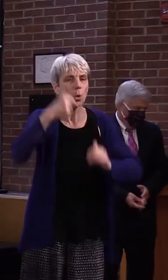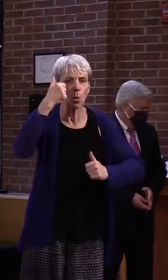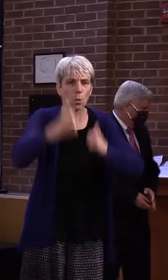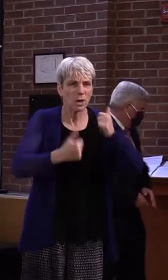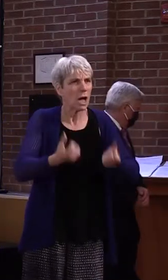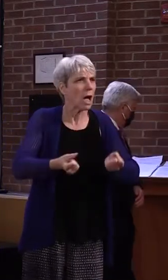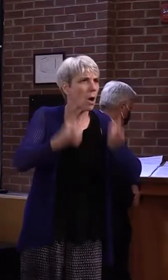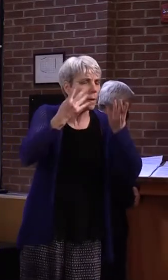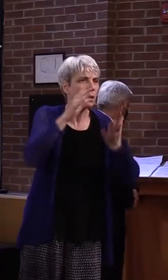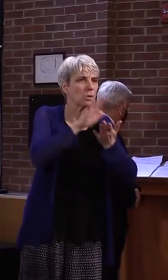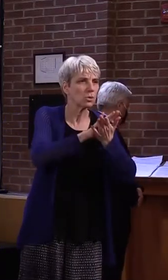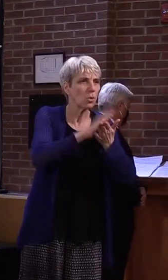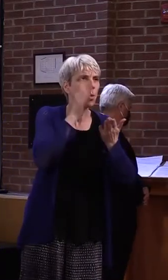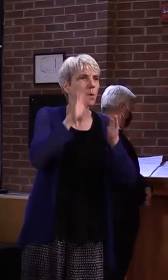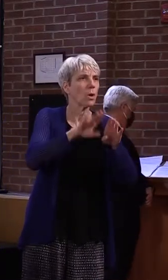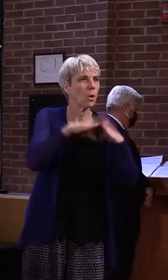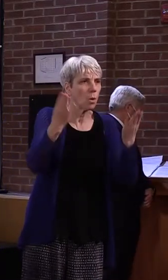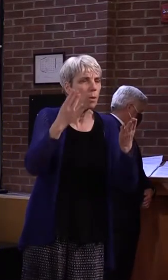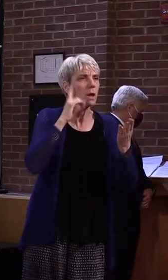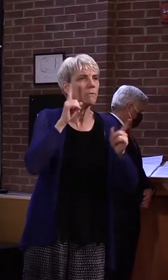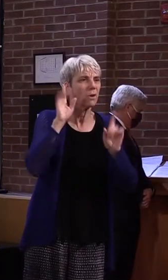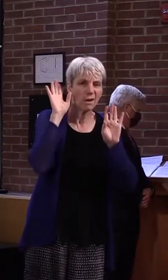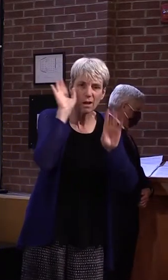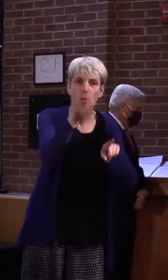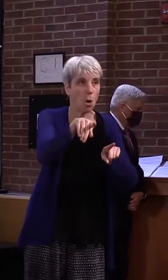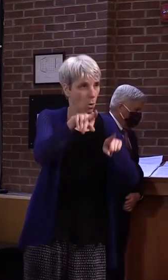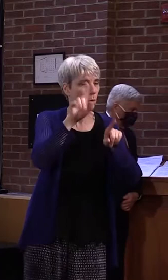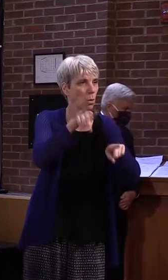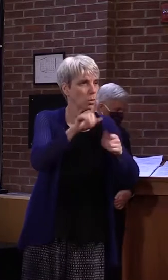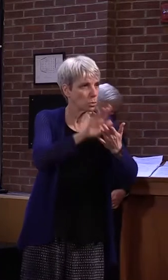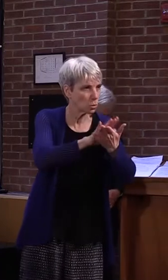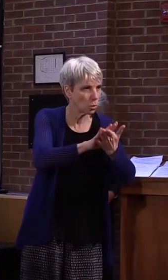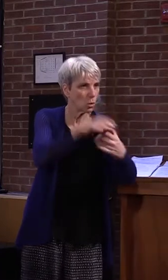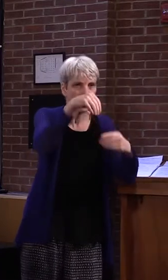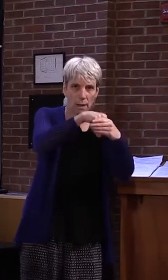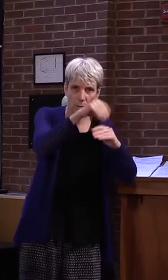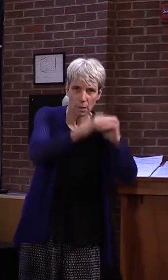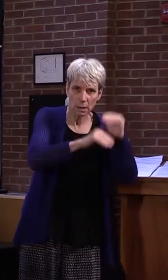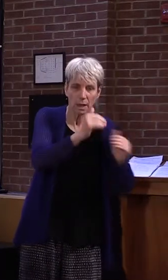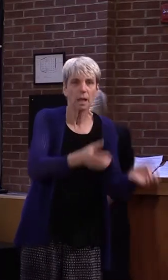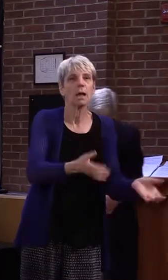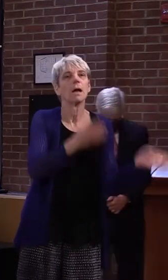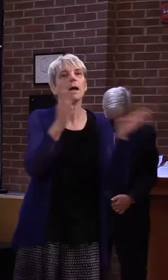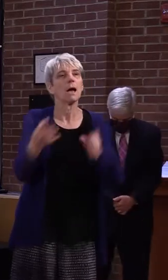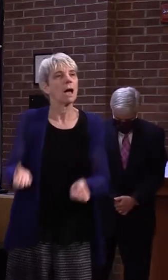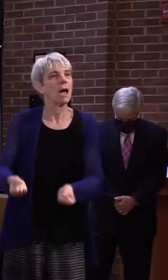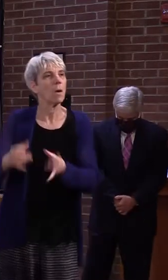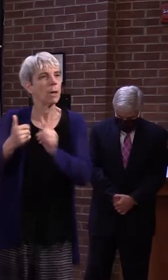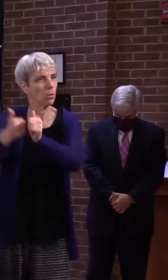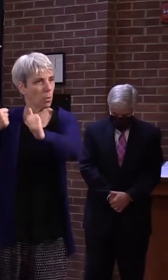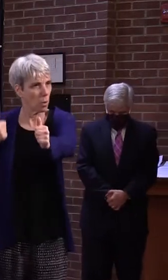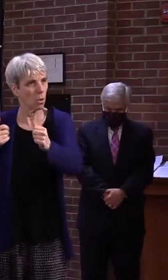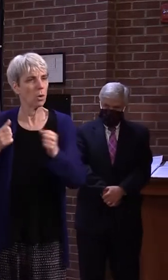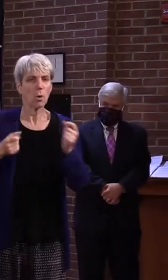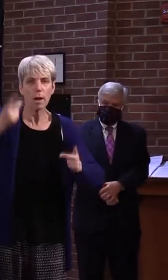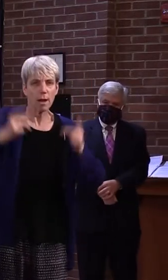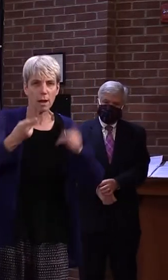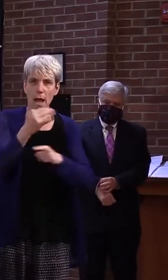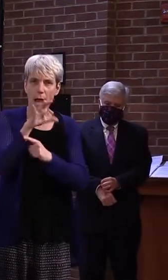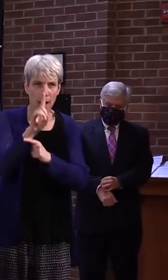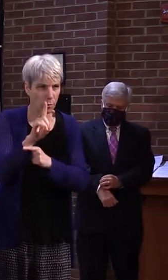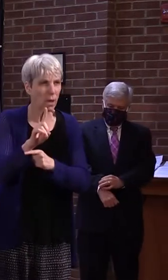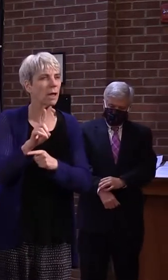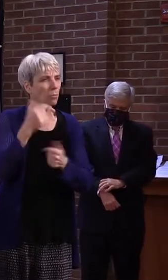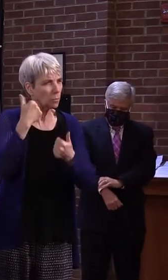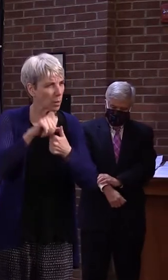state. When we announced our approach to hybrid learning back in July, I indicated we would be collecting monthly data pertaining